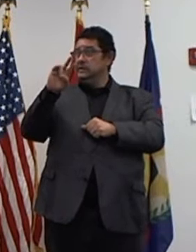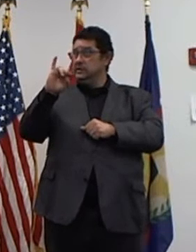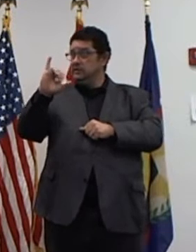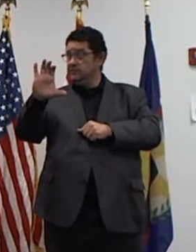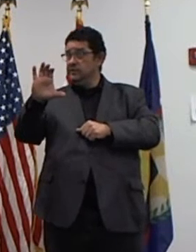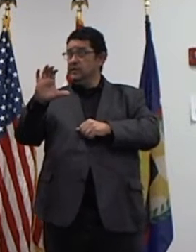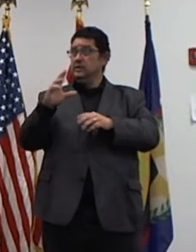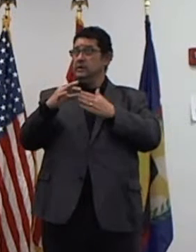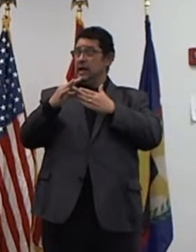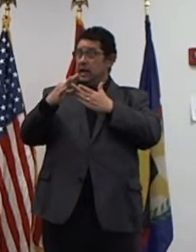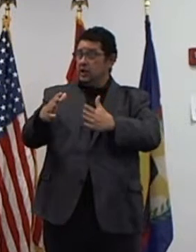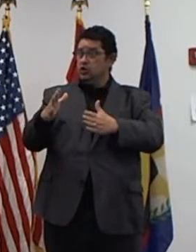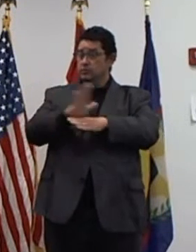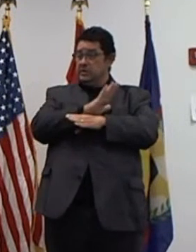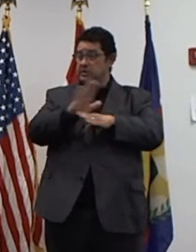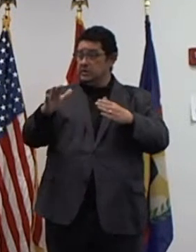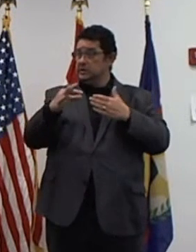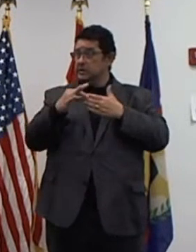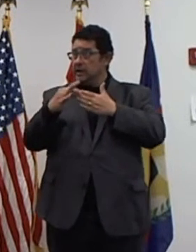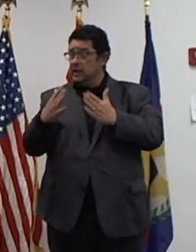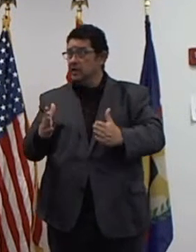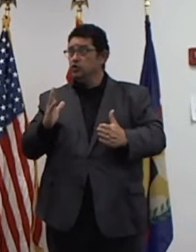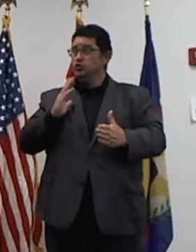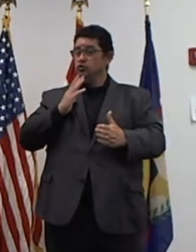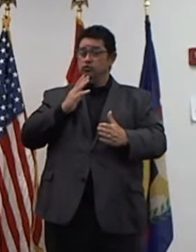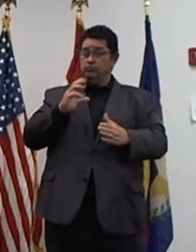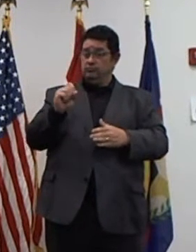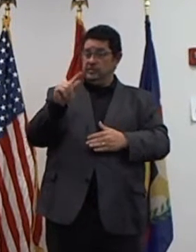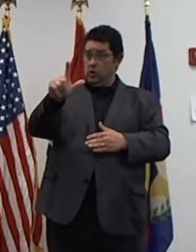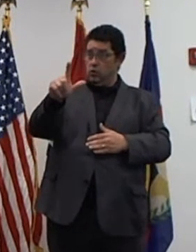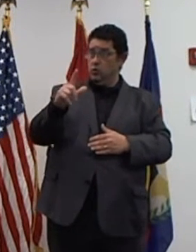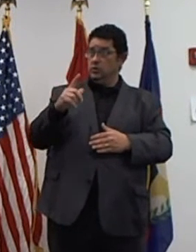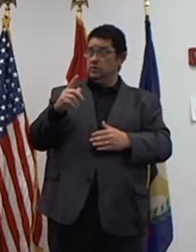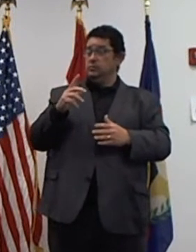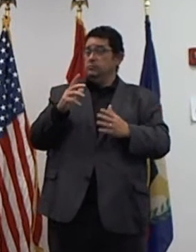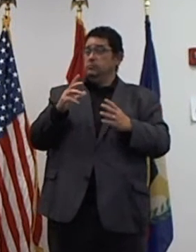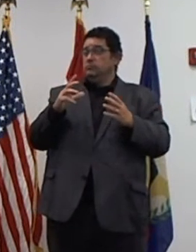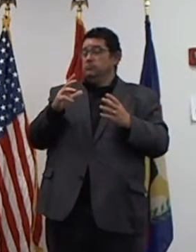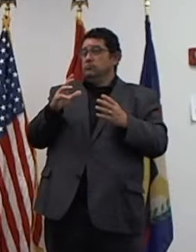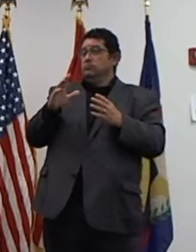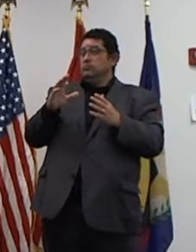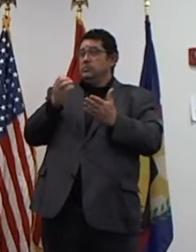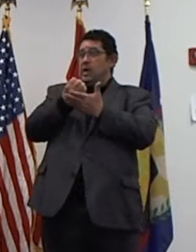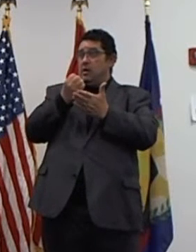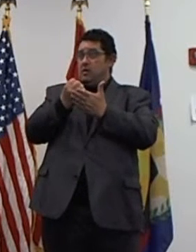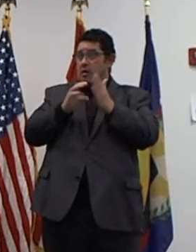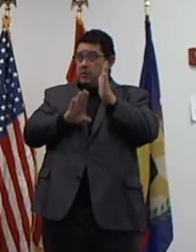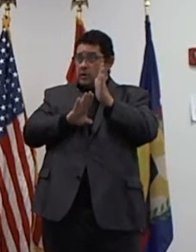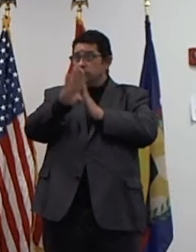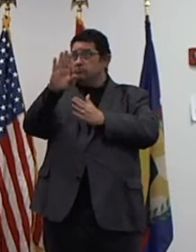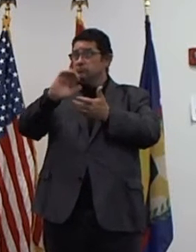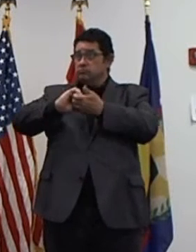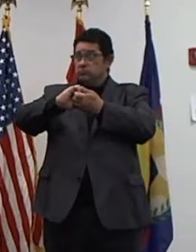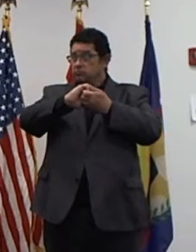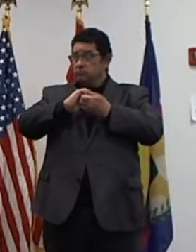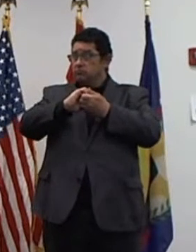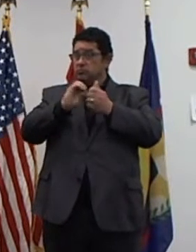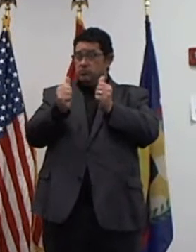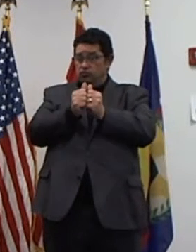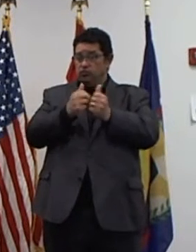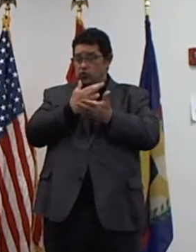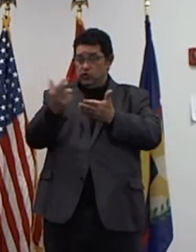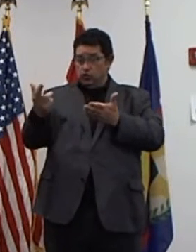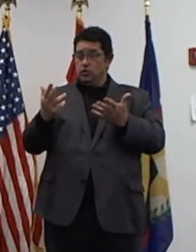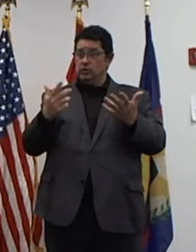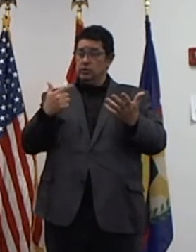leaders in our community, with the City of St. Louis, the Economic Development Partnership and their resources. And we spent a lot of time